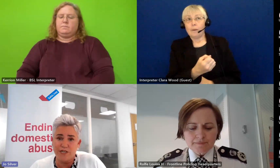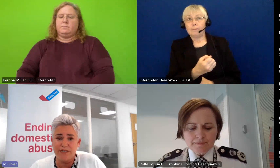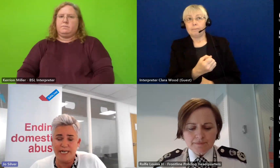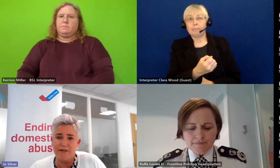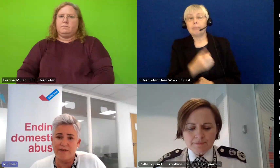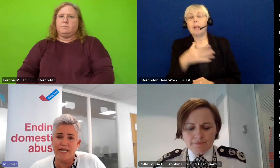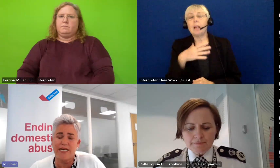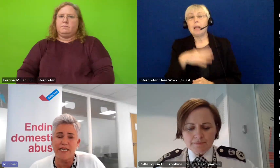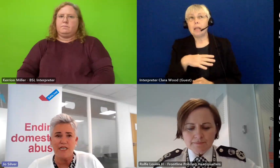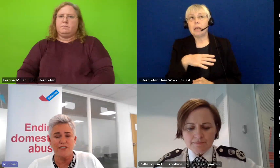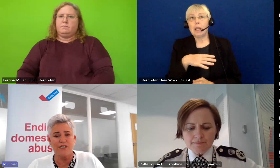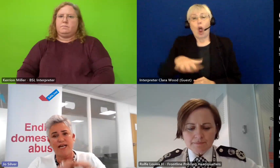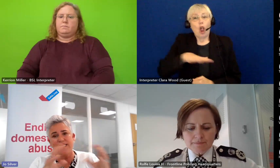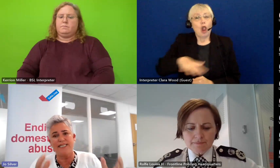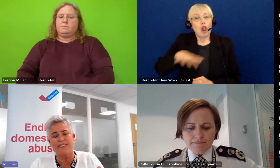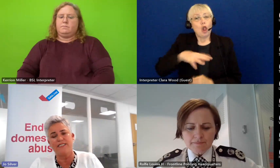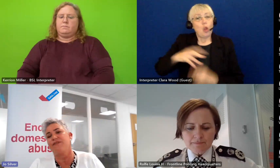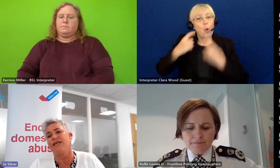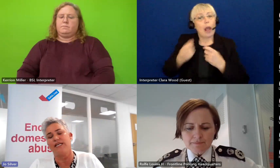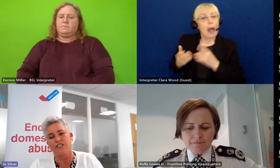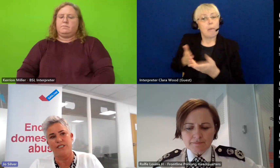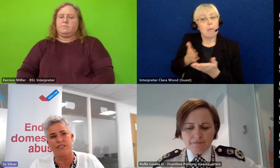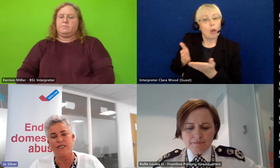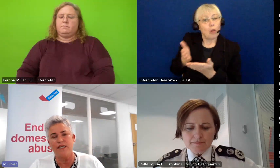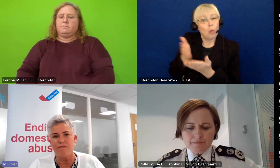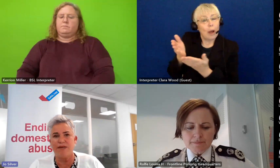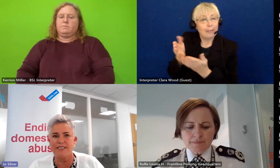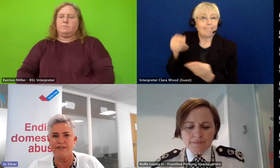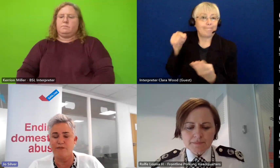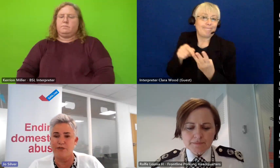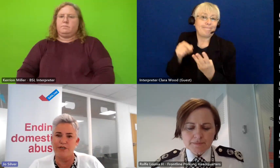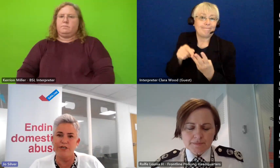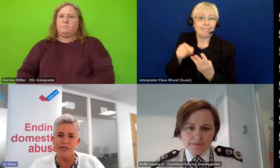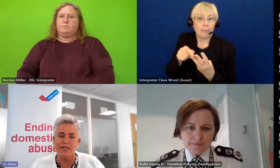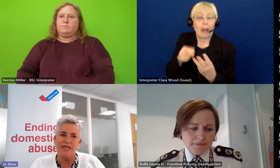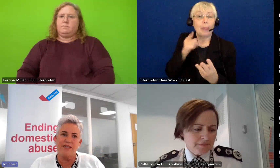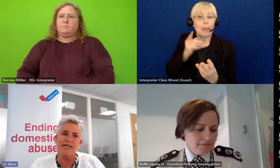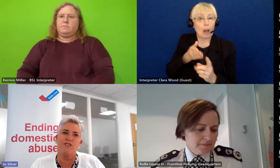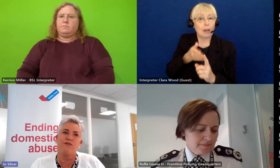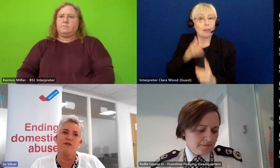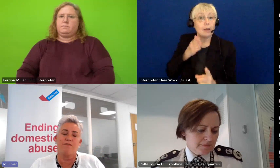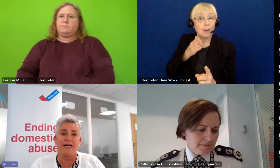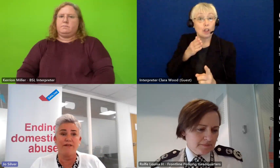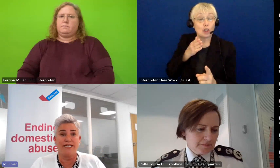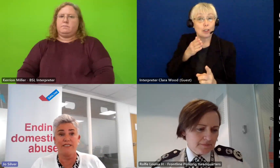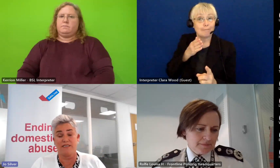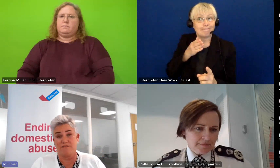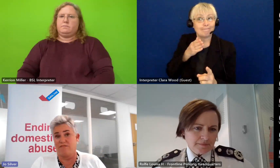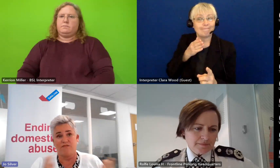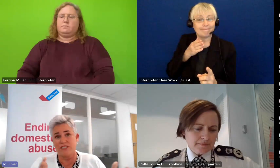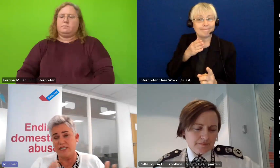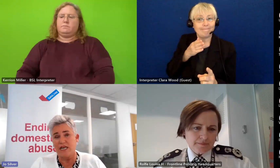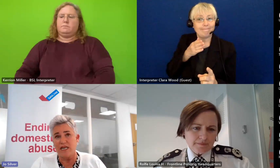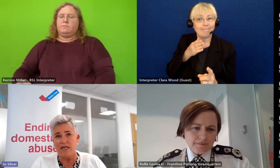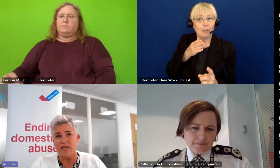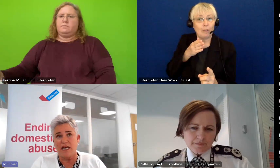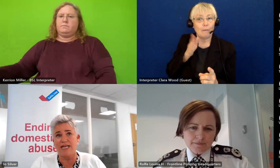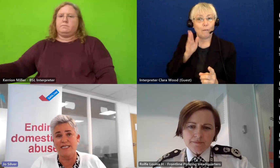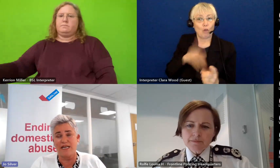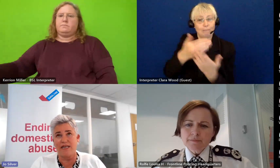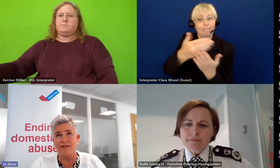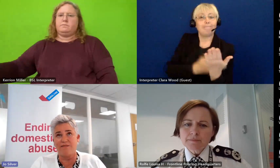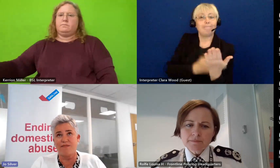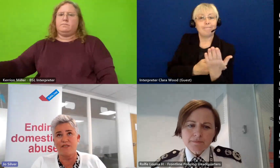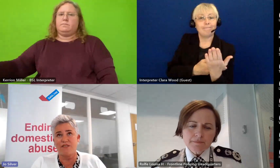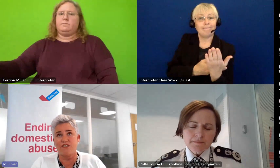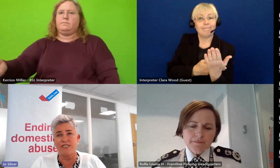pathway in your local area. So that identification piece of work that I talk about is just